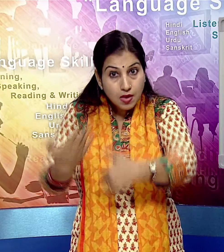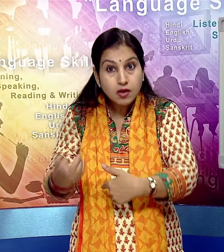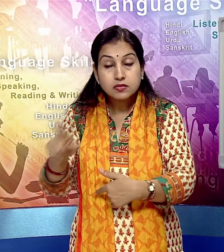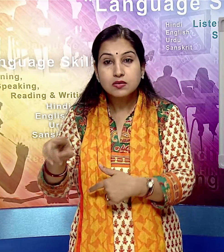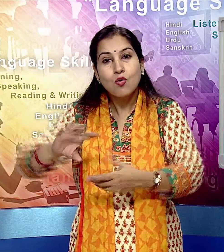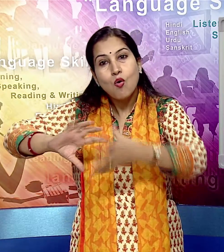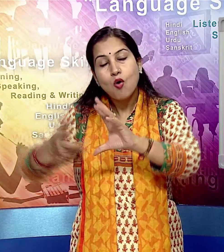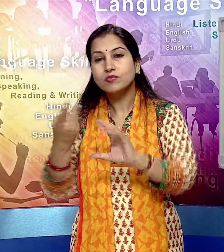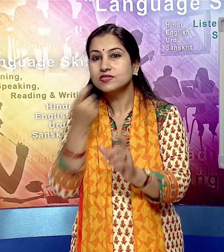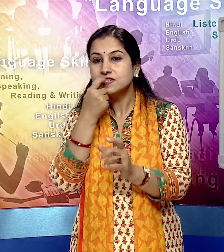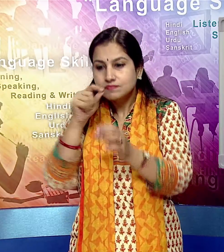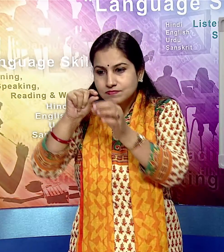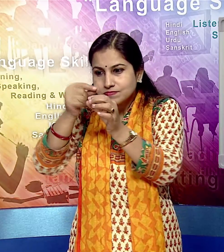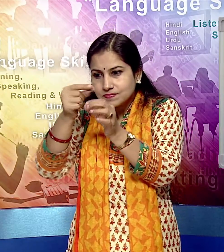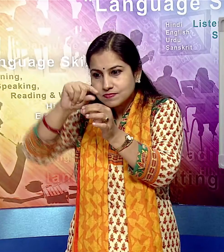Sprouted seeds.